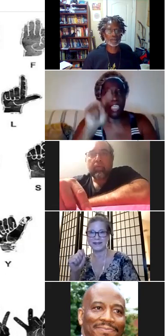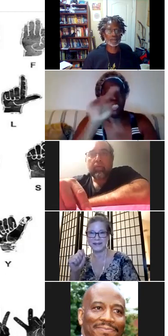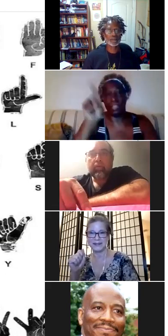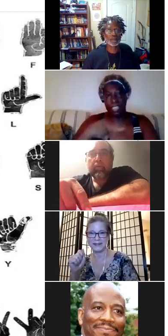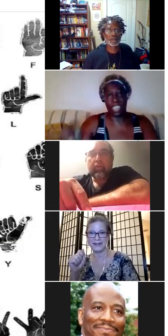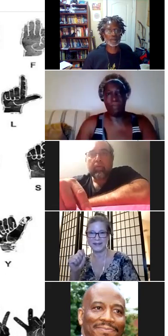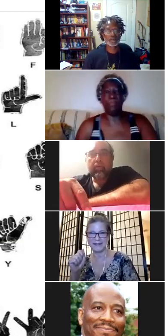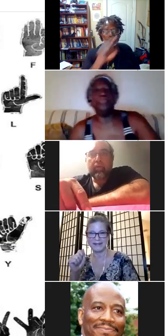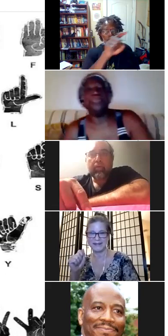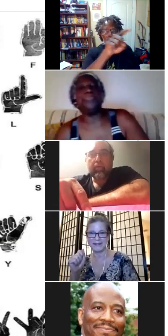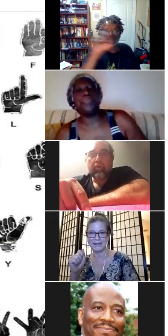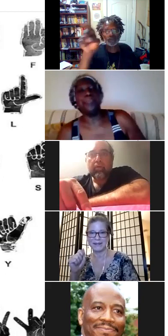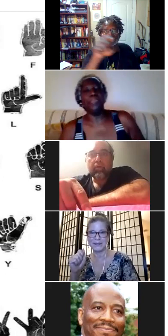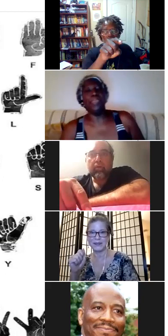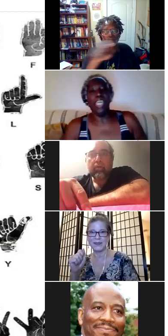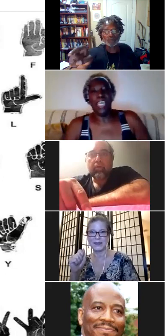Z. So Z.